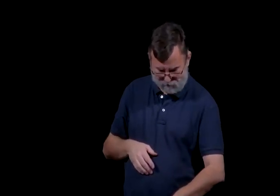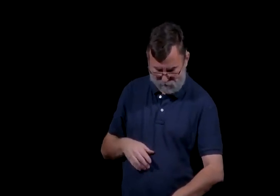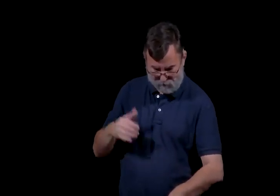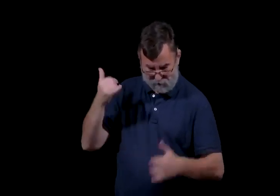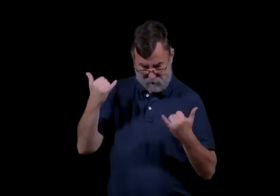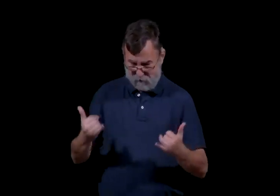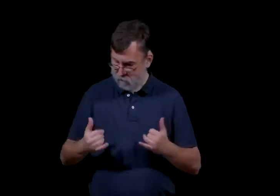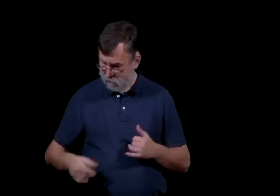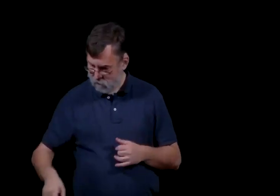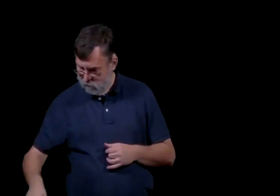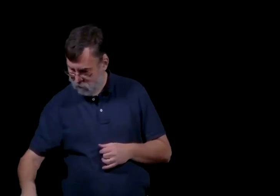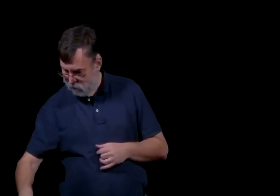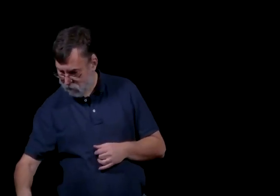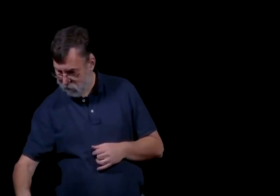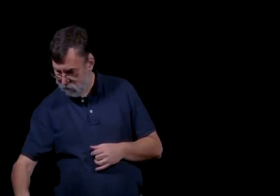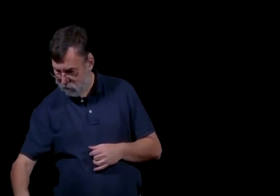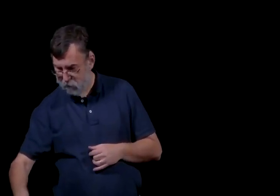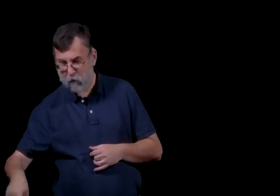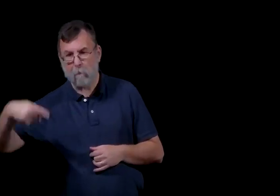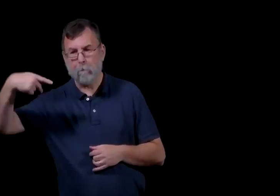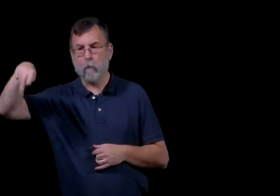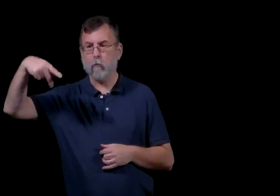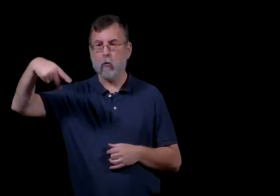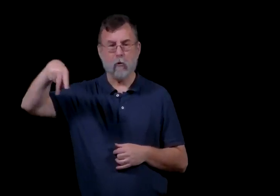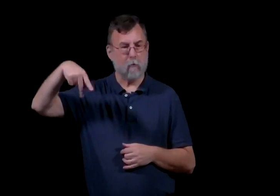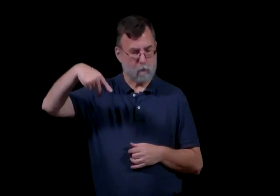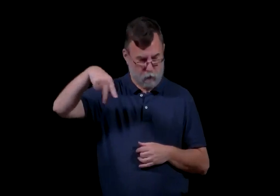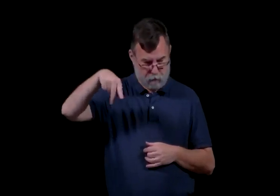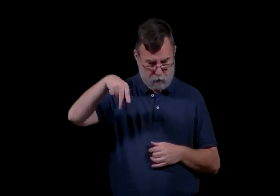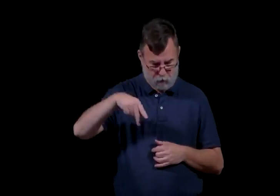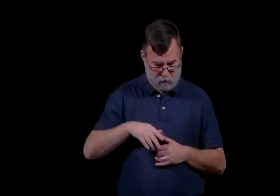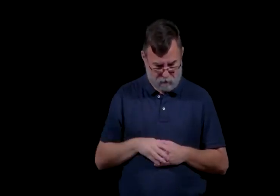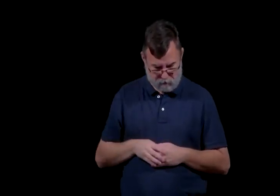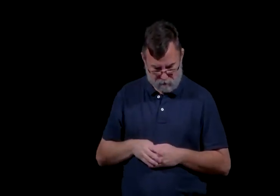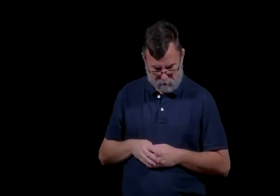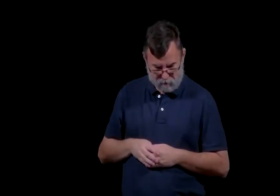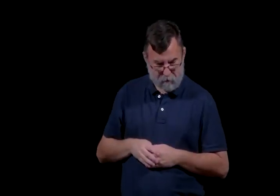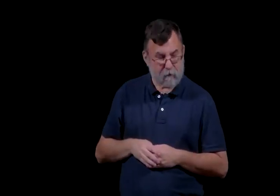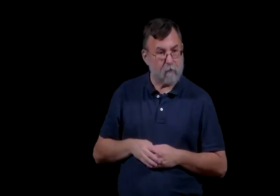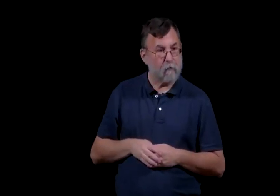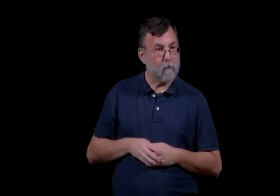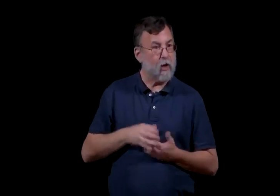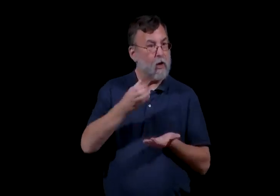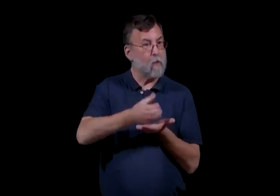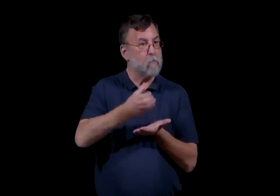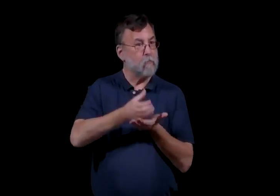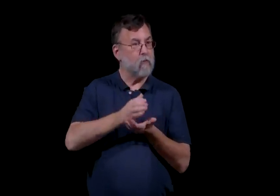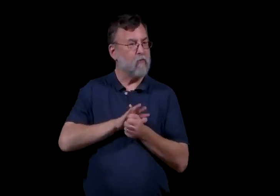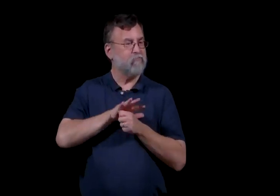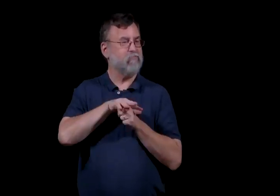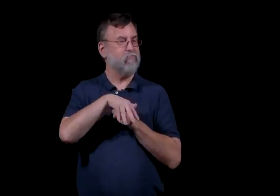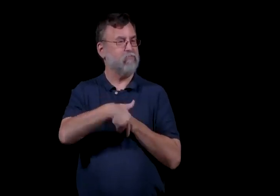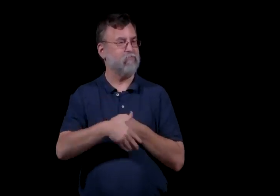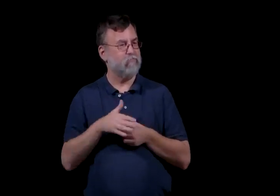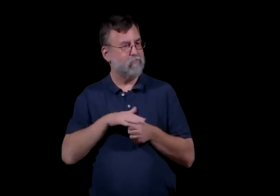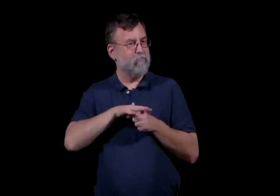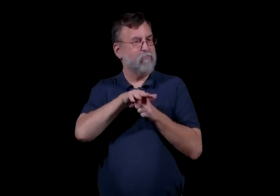And that's like an honored guest. Then the purple bead. My cup runneth